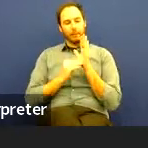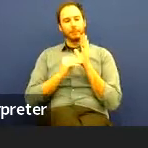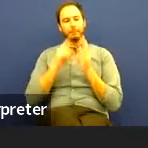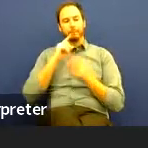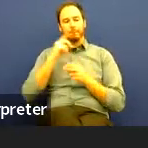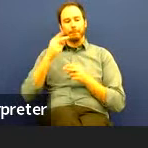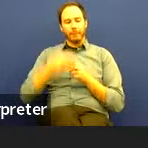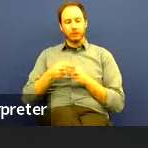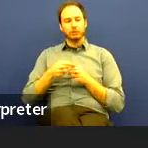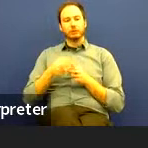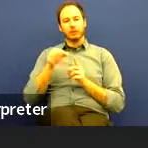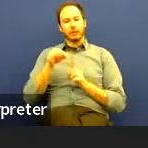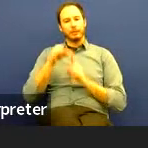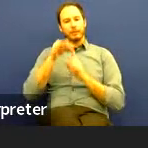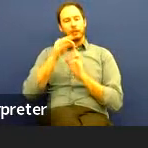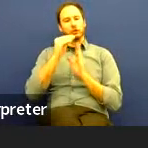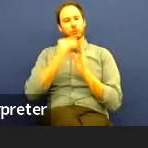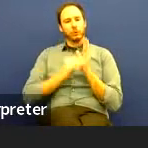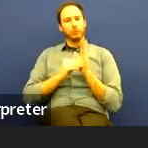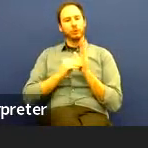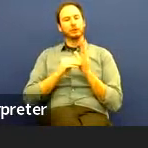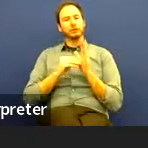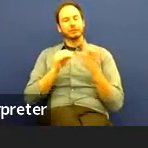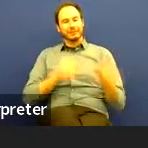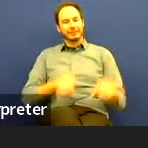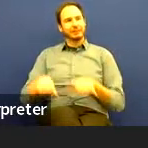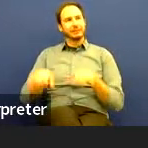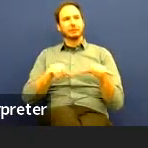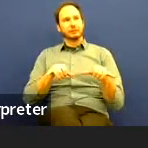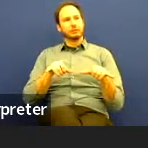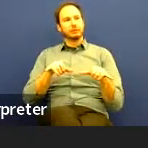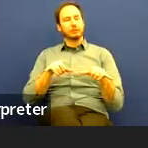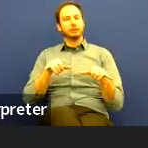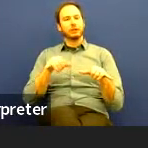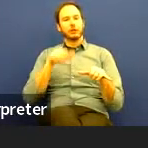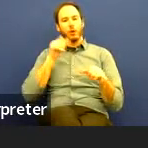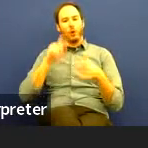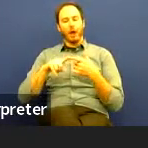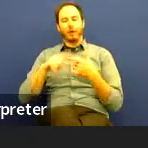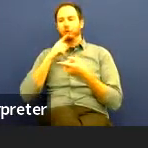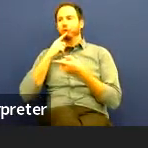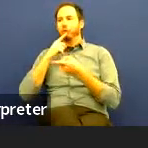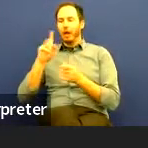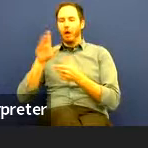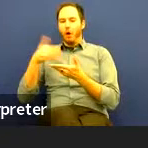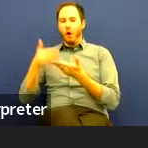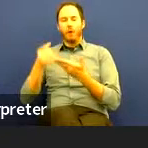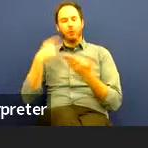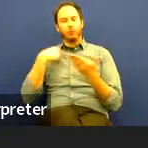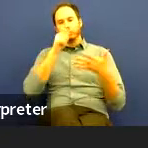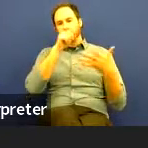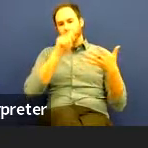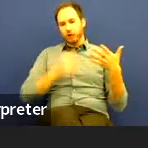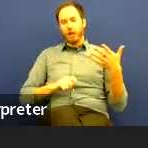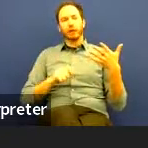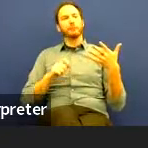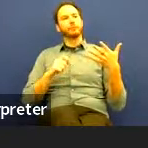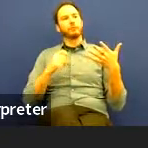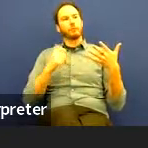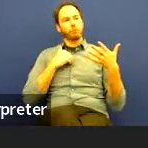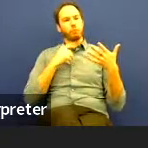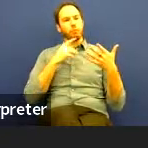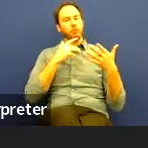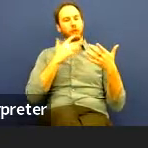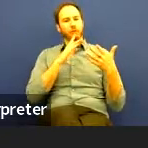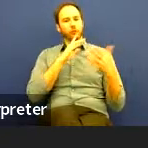address the special permit standards, so I don't have to go and put them on the record, but we have addressed